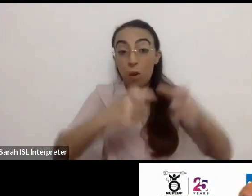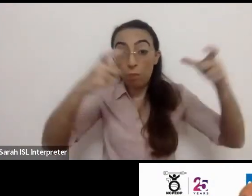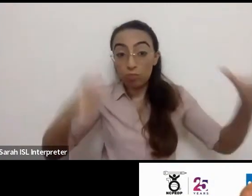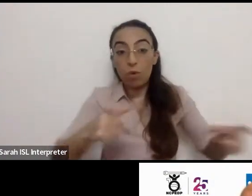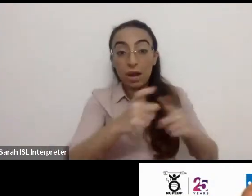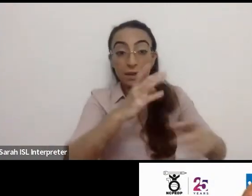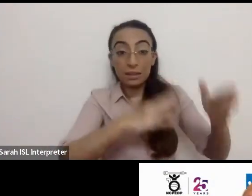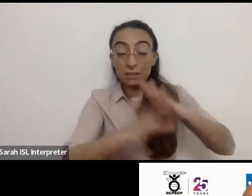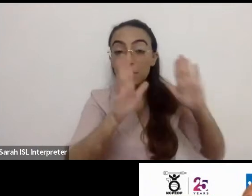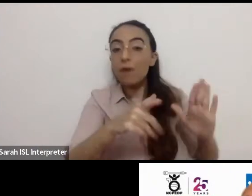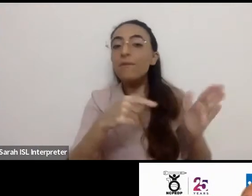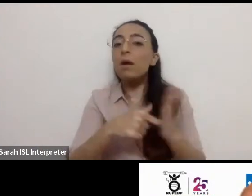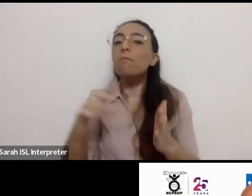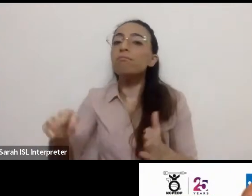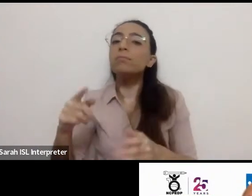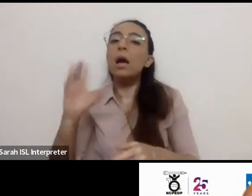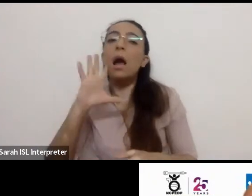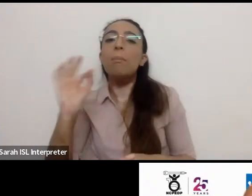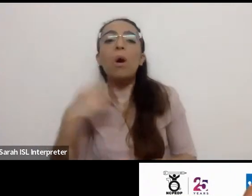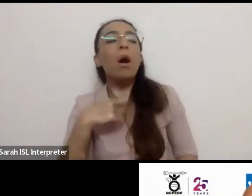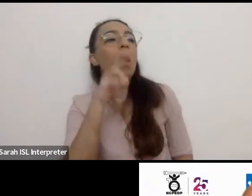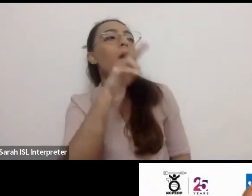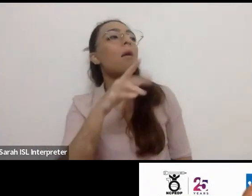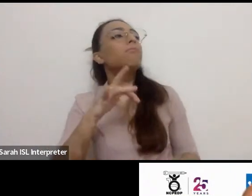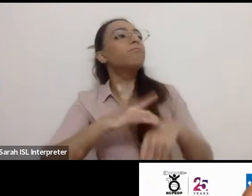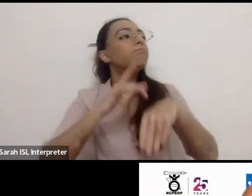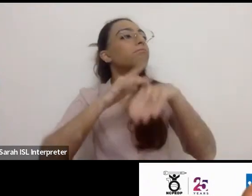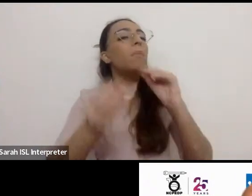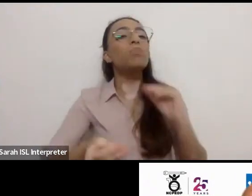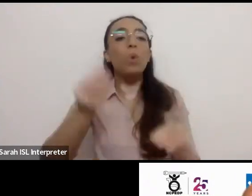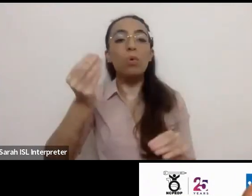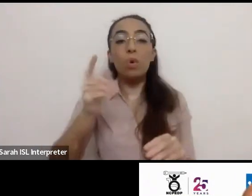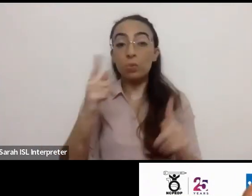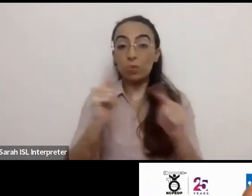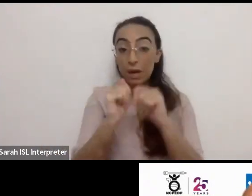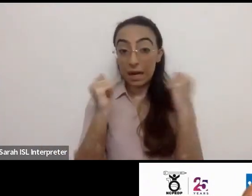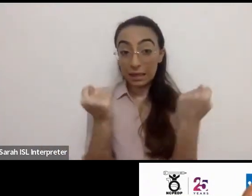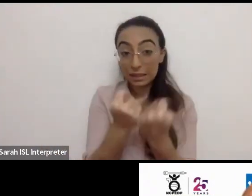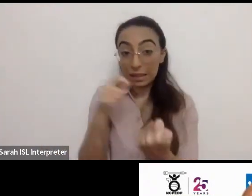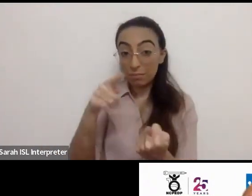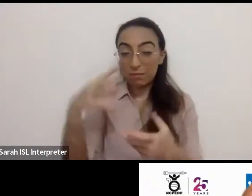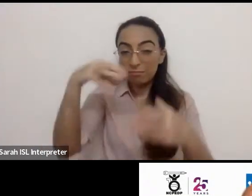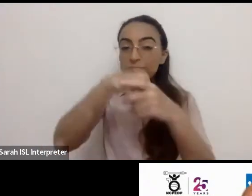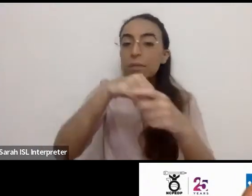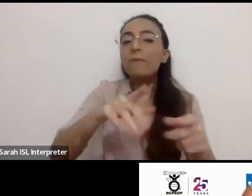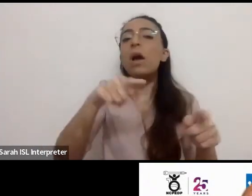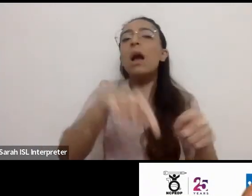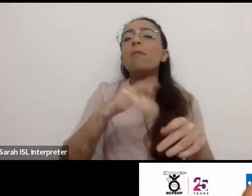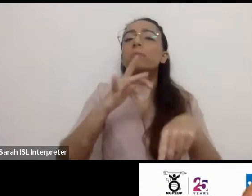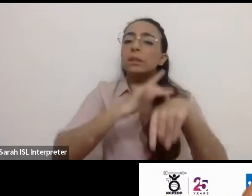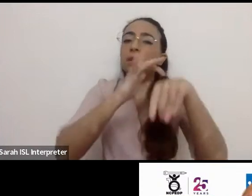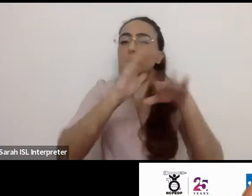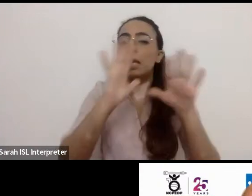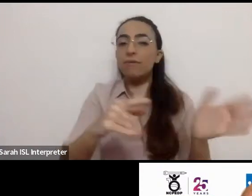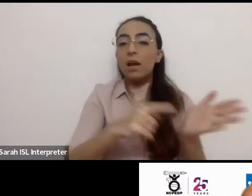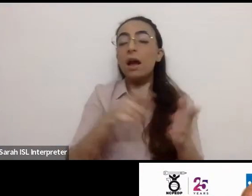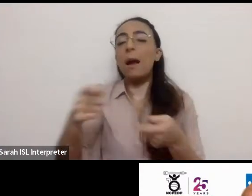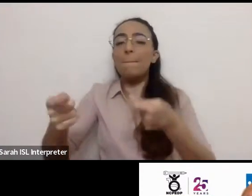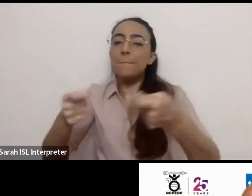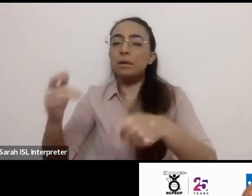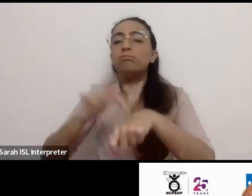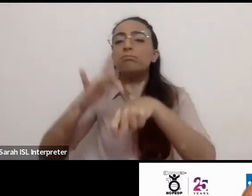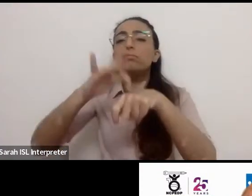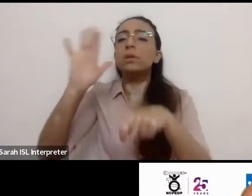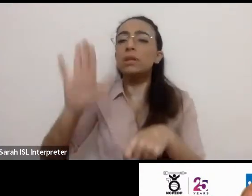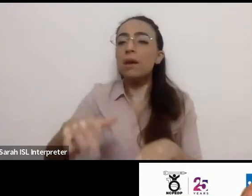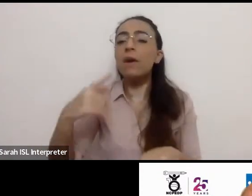sensitization perhaps is restricted to the teams that are engaging or to the managers who have